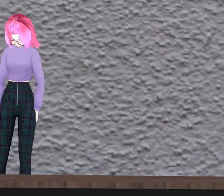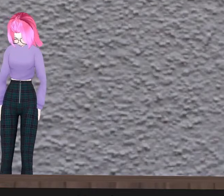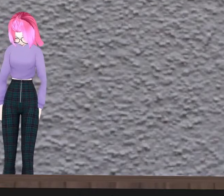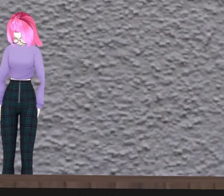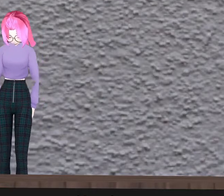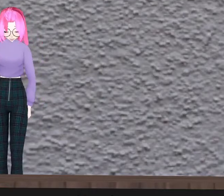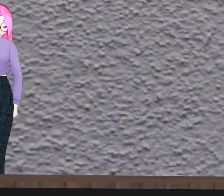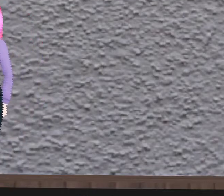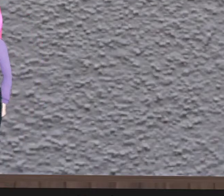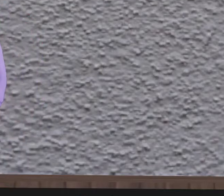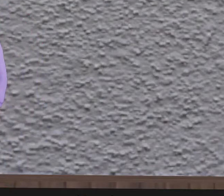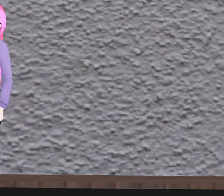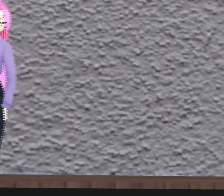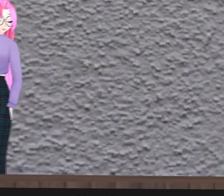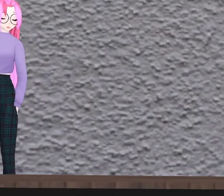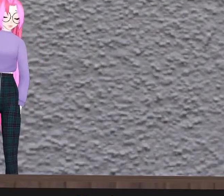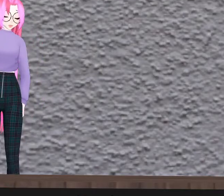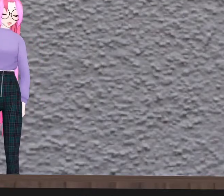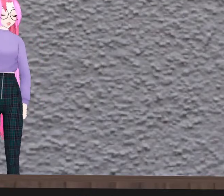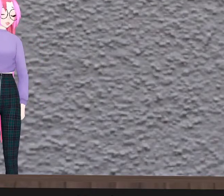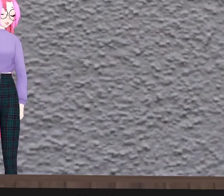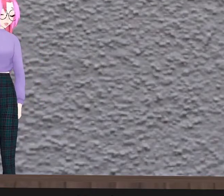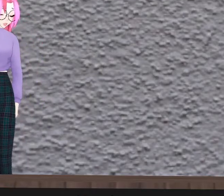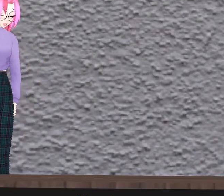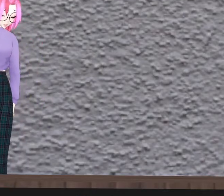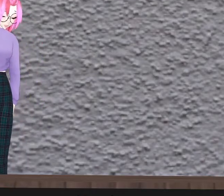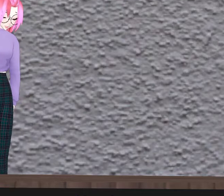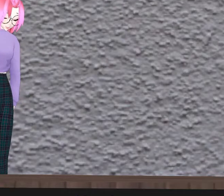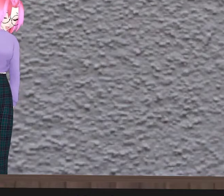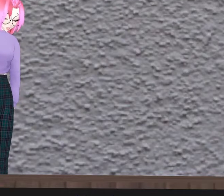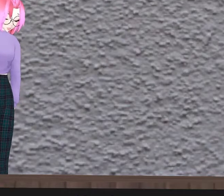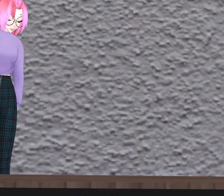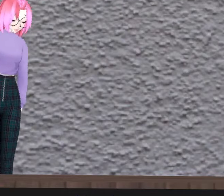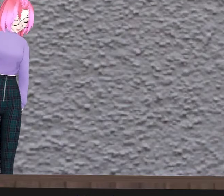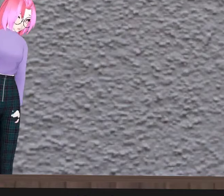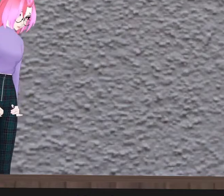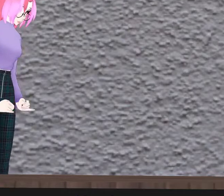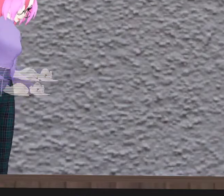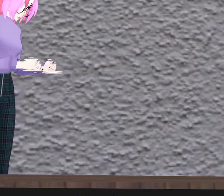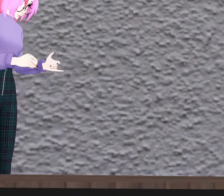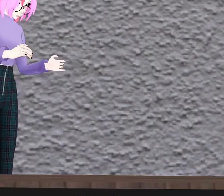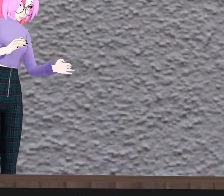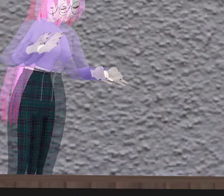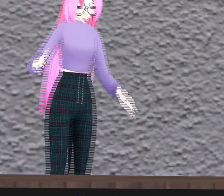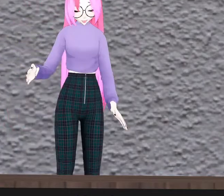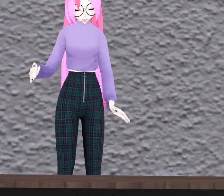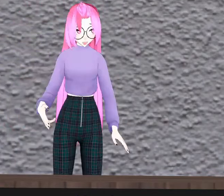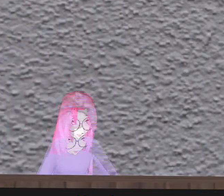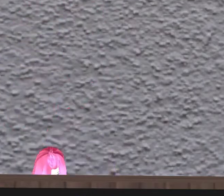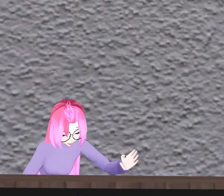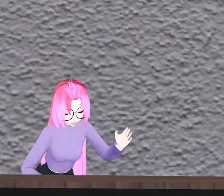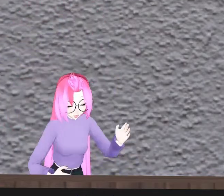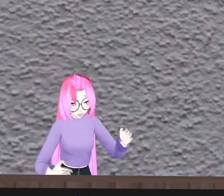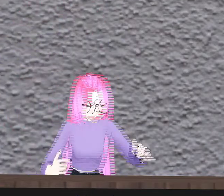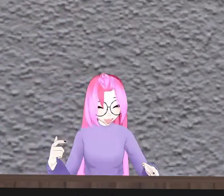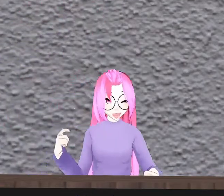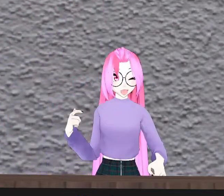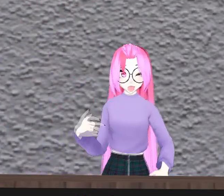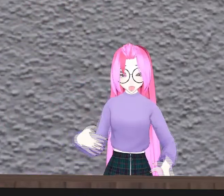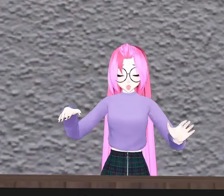That would be freaking hilarious. But there's no fingers. Woo! Okay, there we go. I'm back.